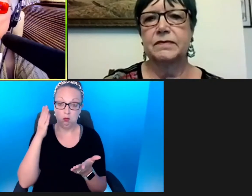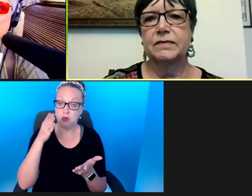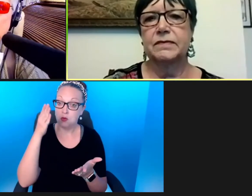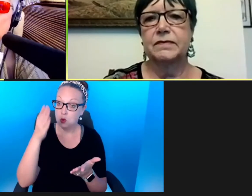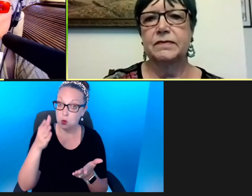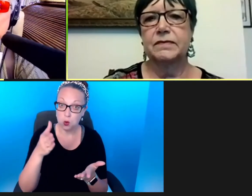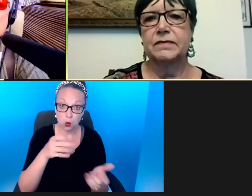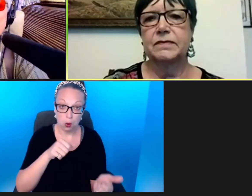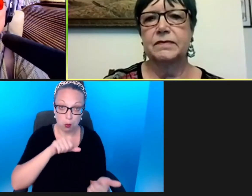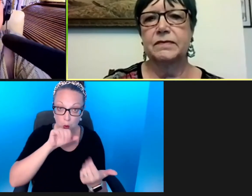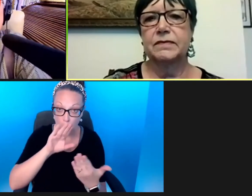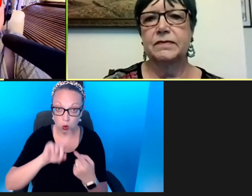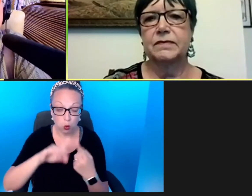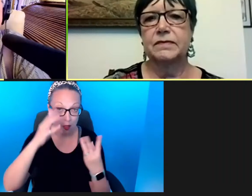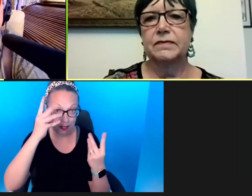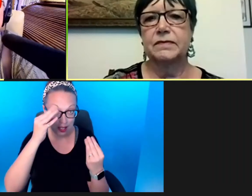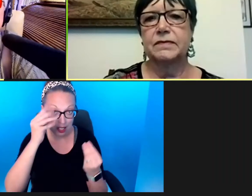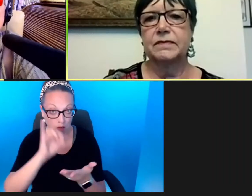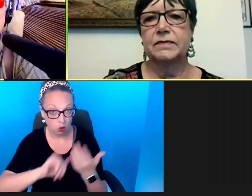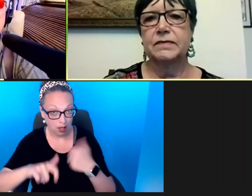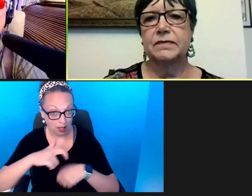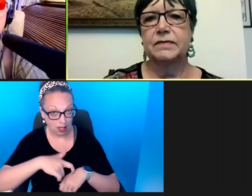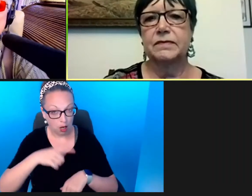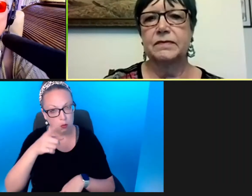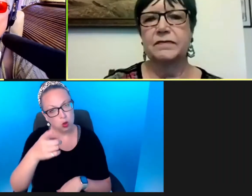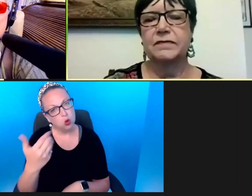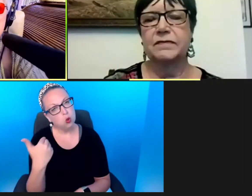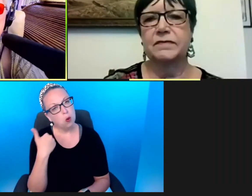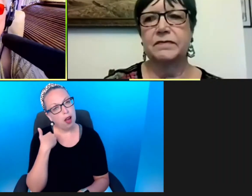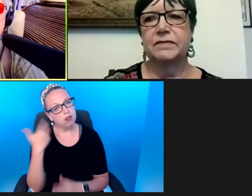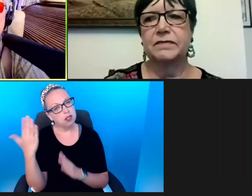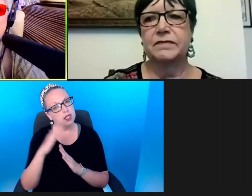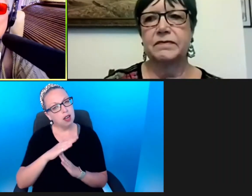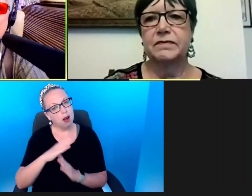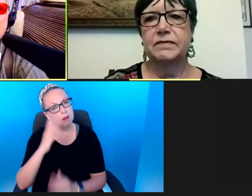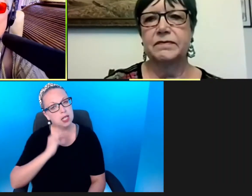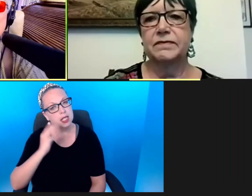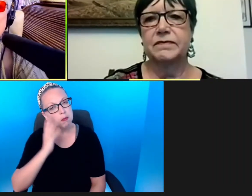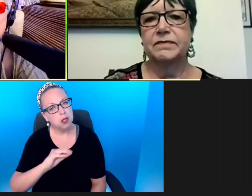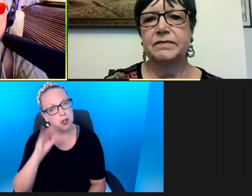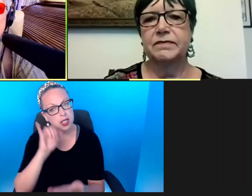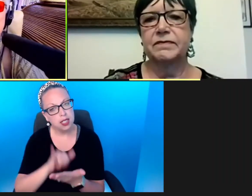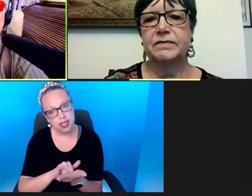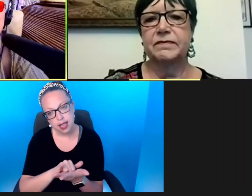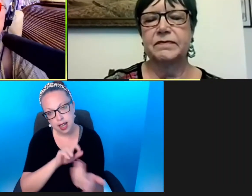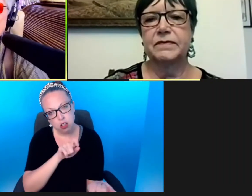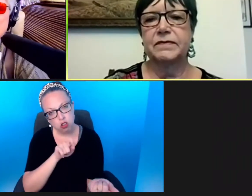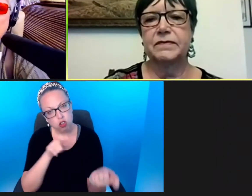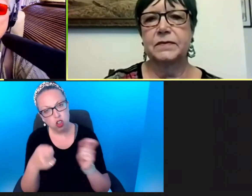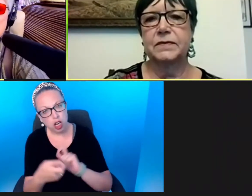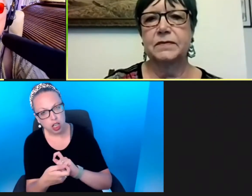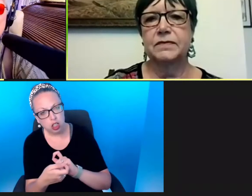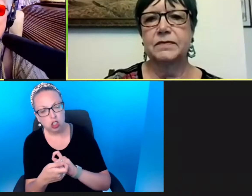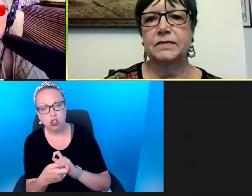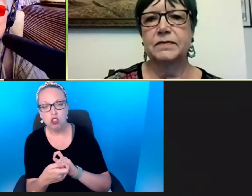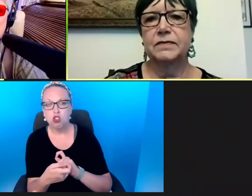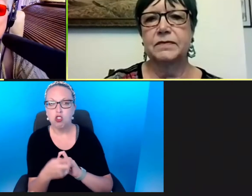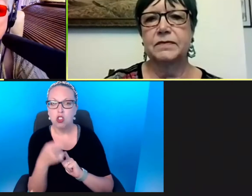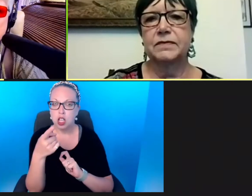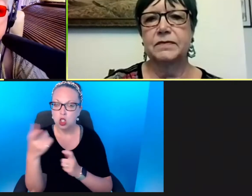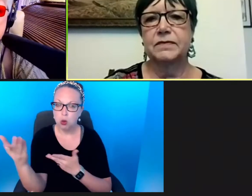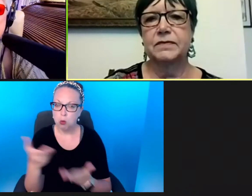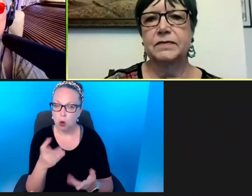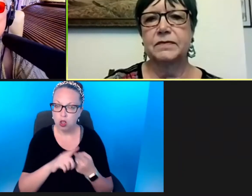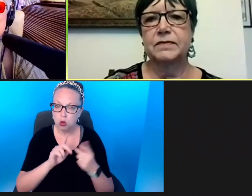you have a peak experience in that change, that in the changes you wrought in